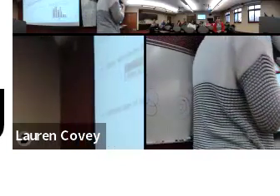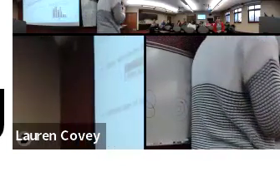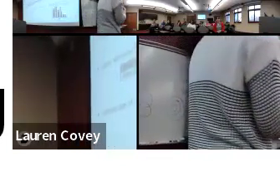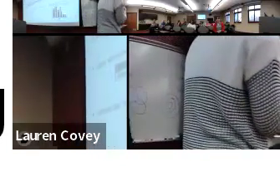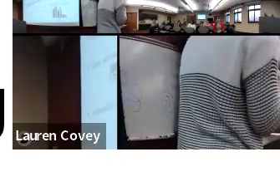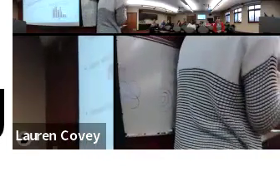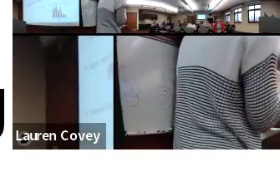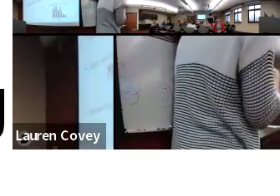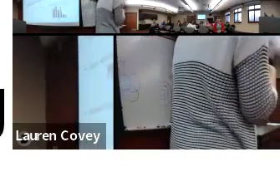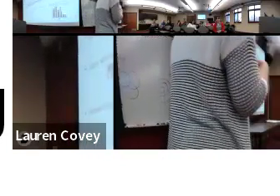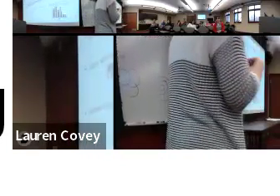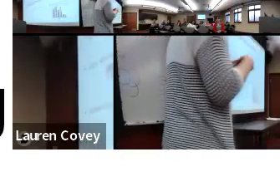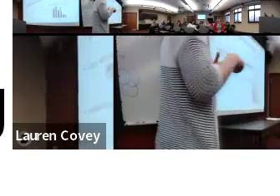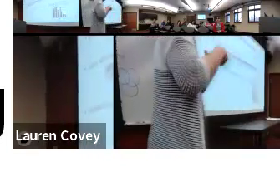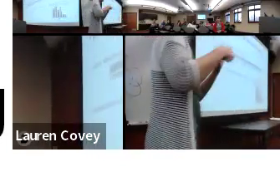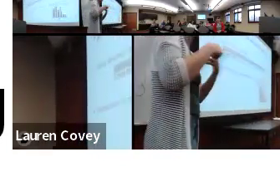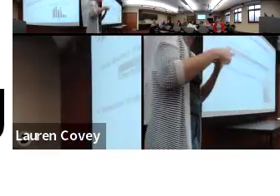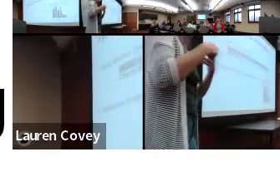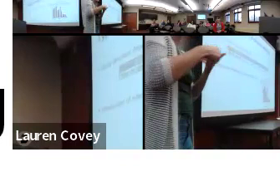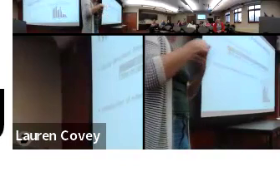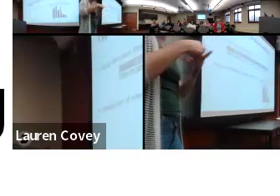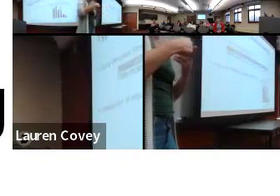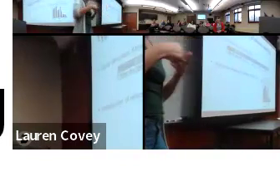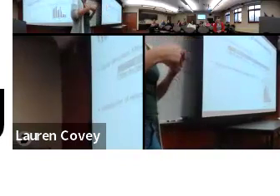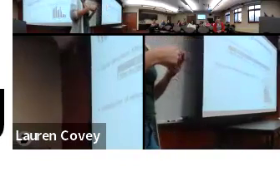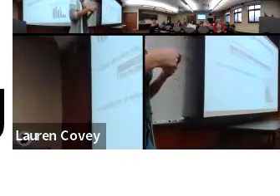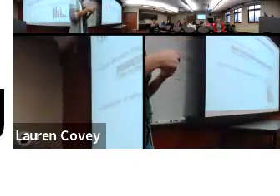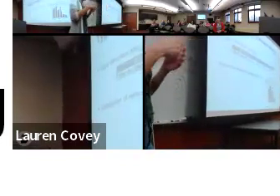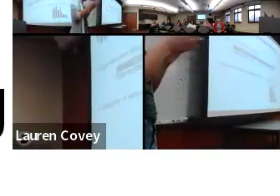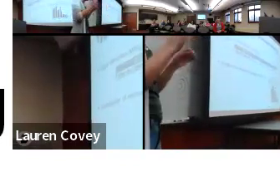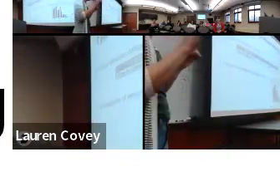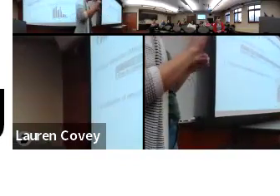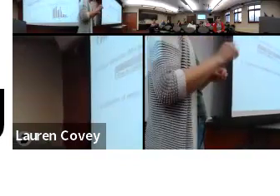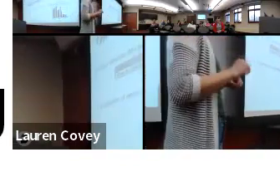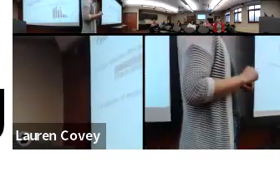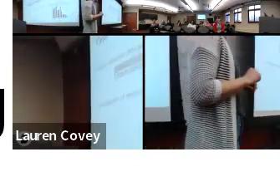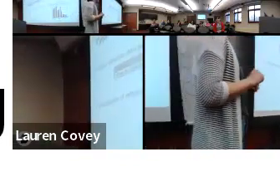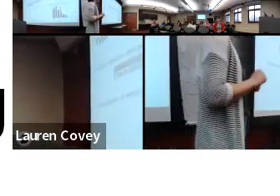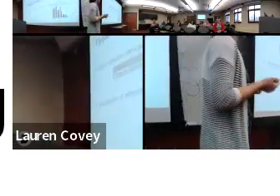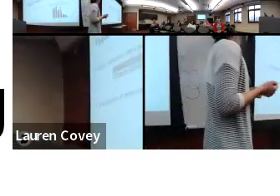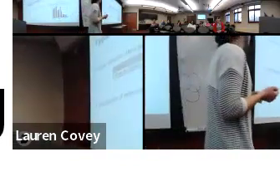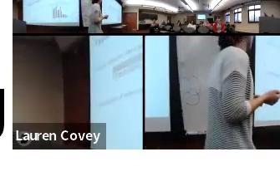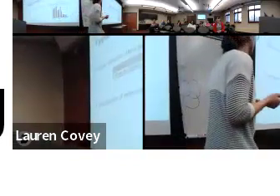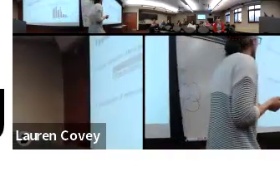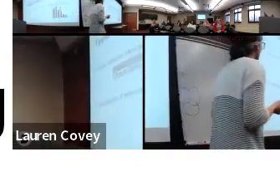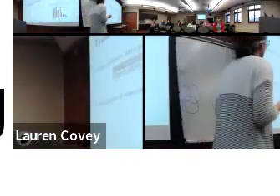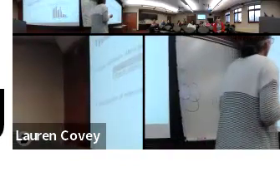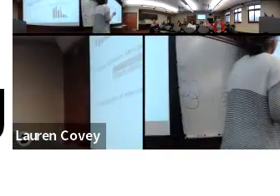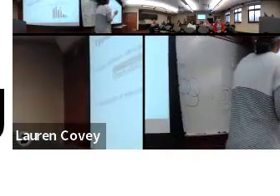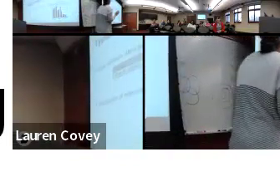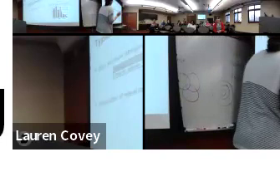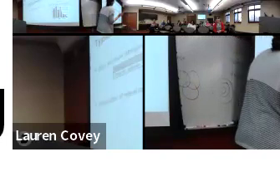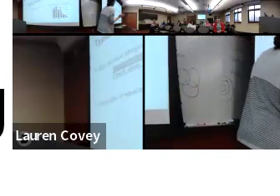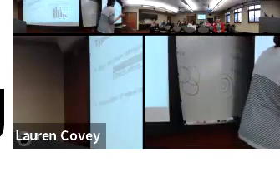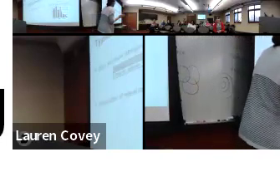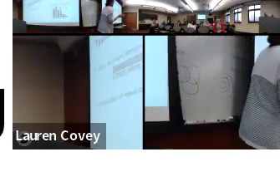you structure the story, and then how you talk about the entities in the story. And both of these are difficult in their own way.